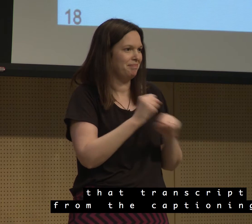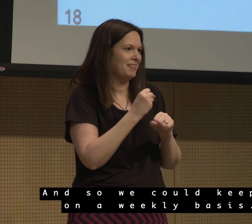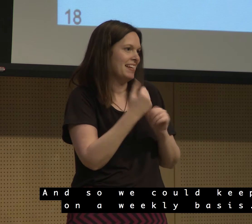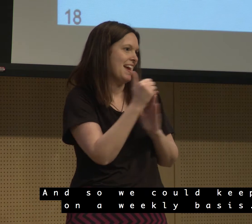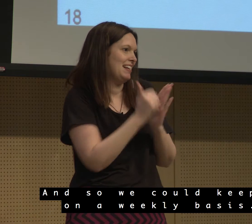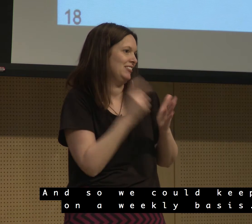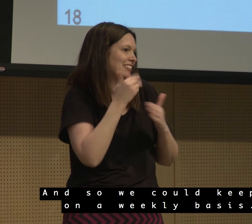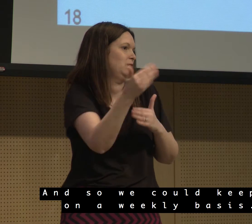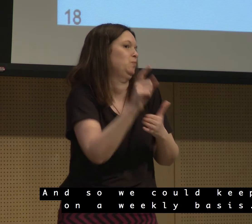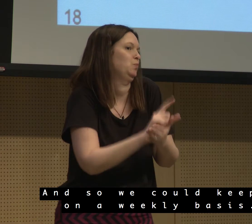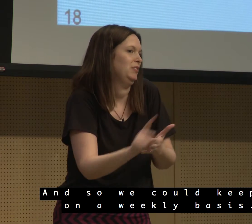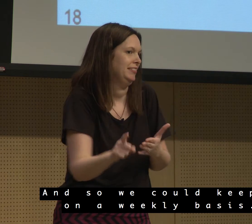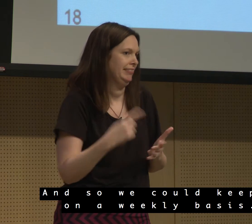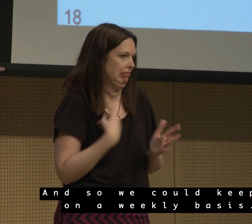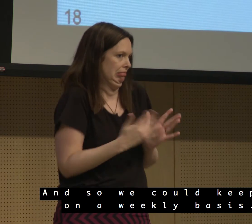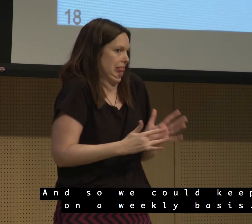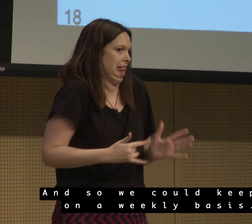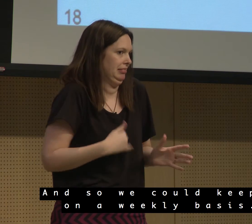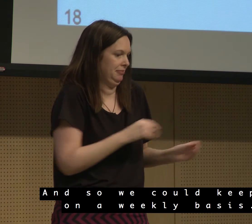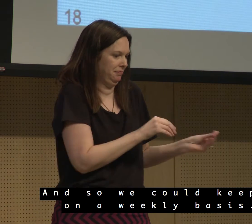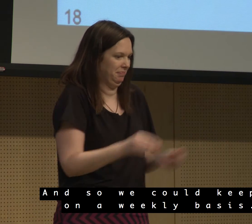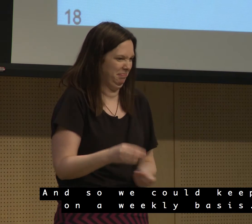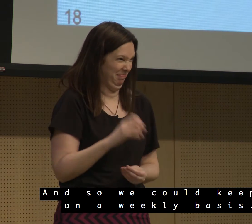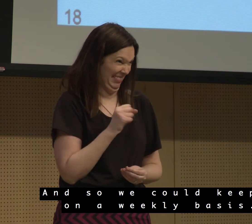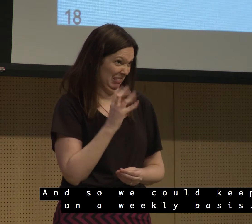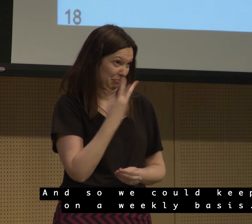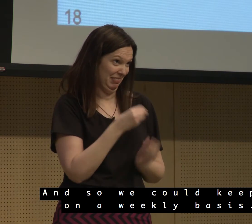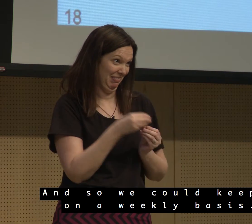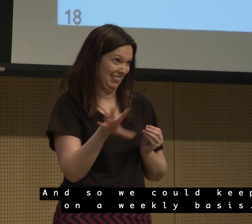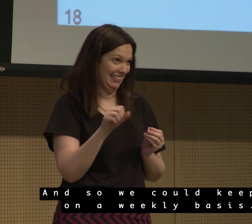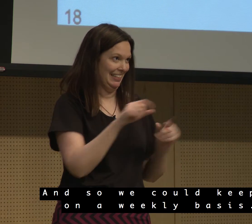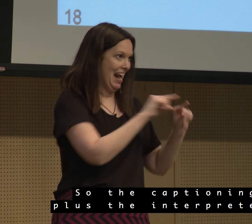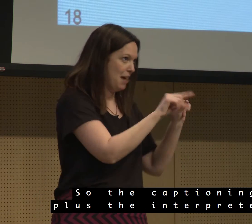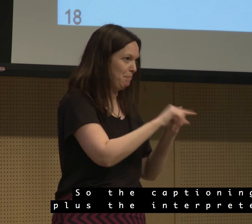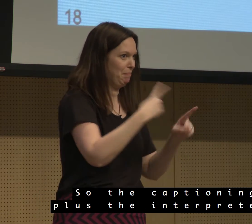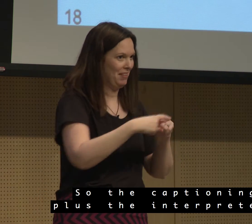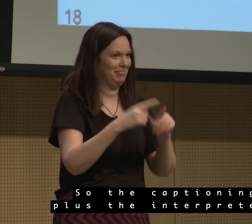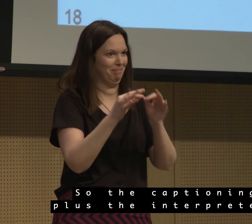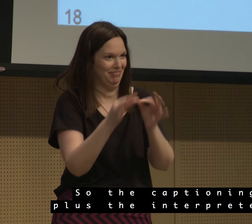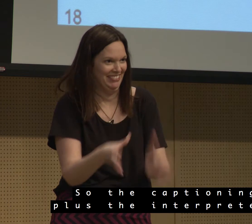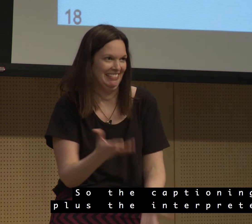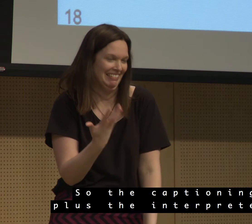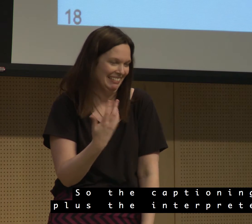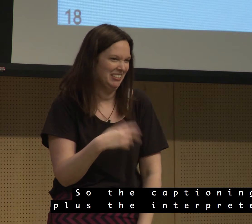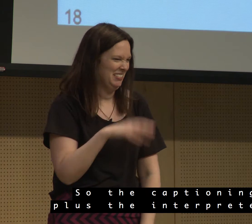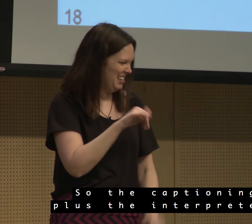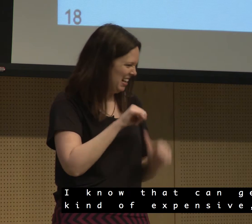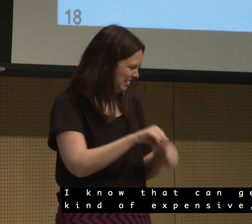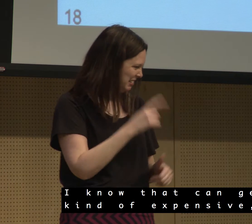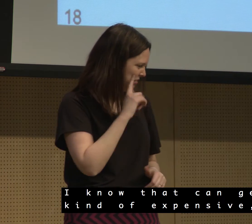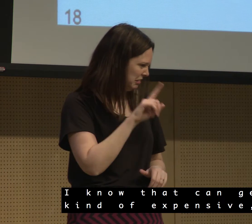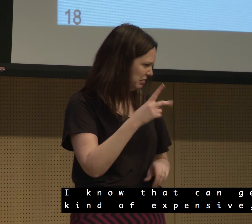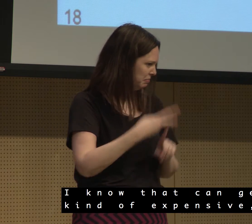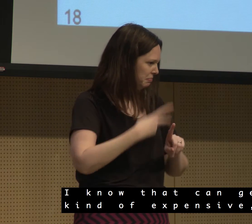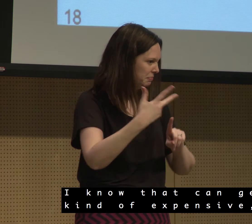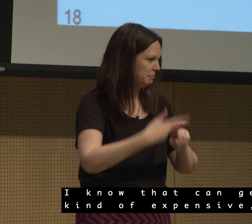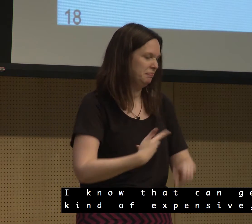captioning. And so we could keep up on a weekly basis. So the captioning plus the interpreter, I know that I can get